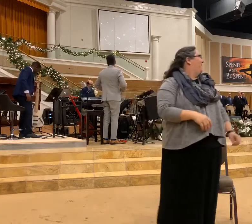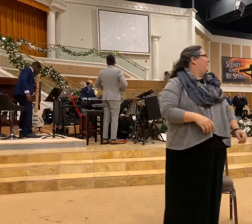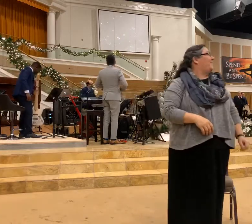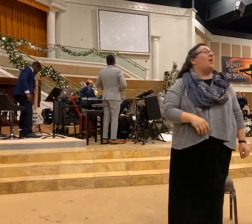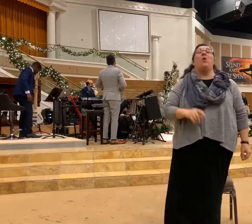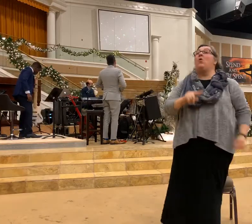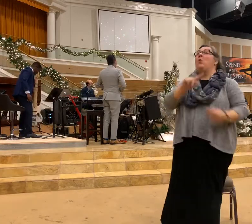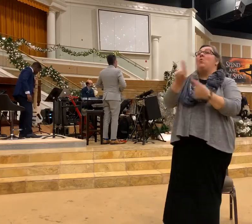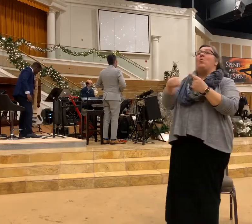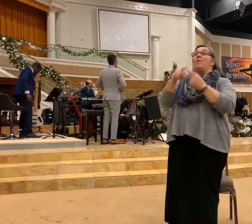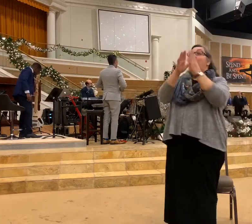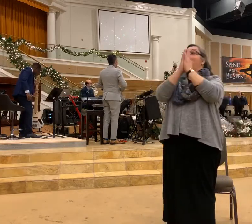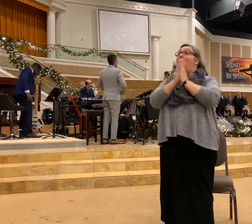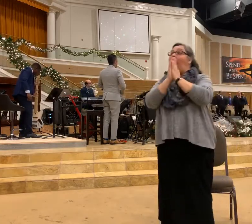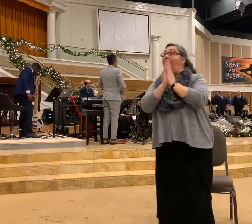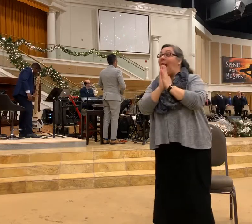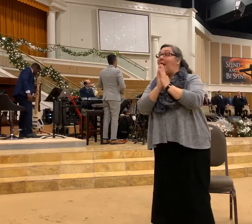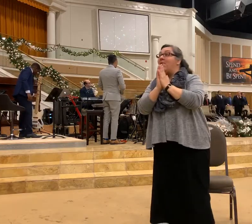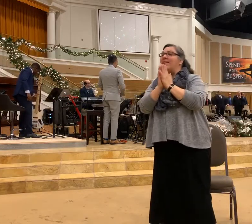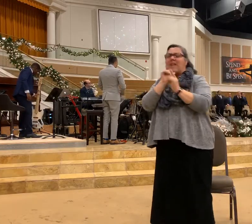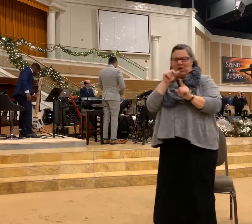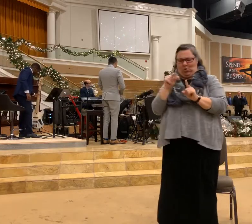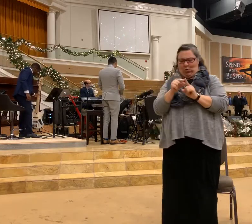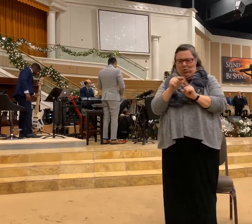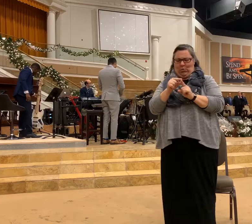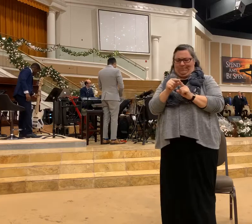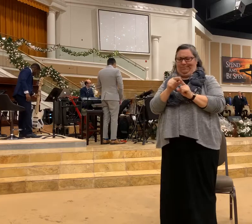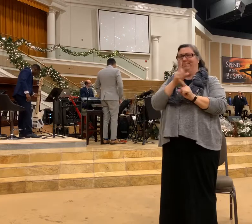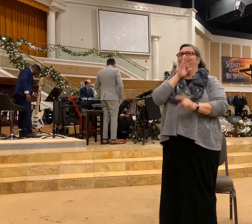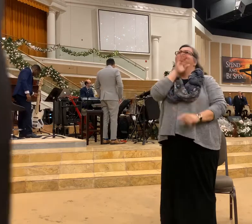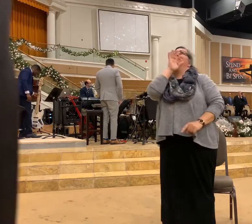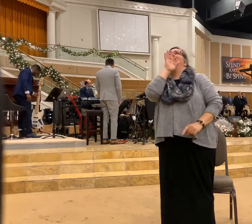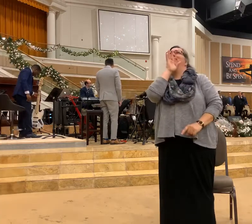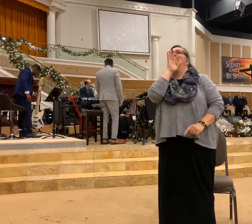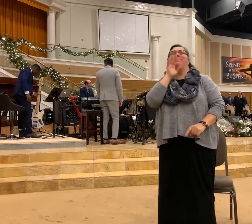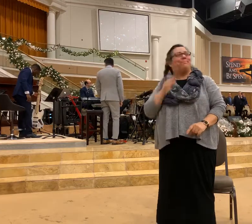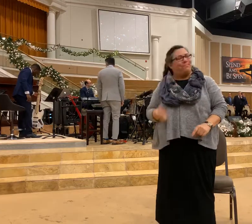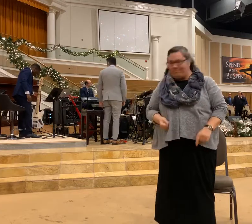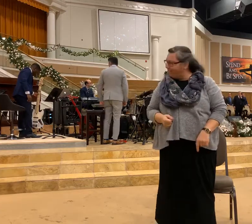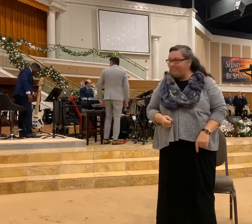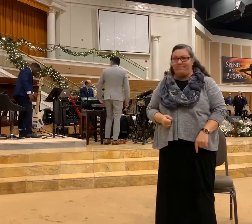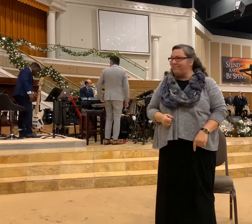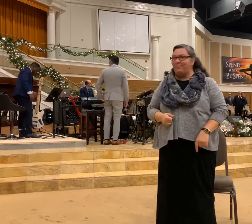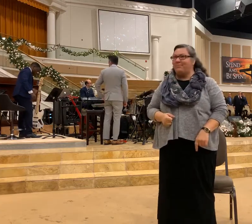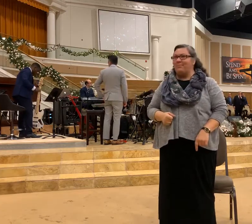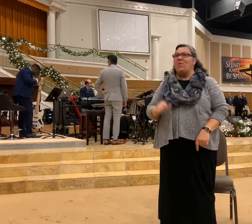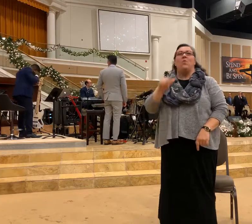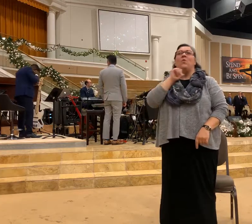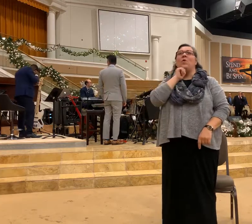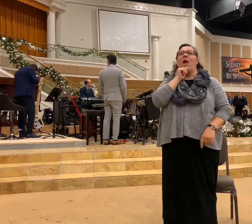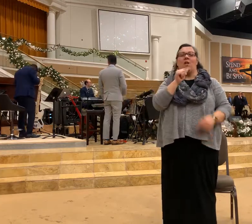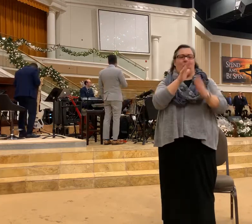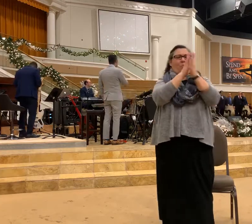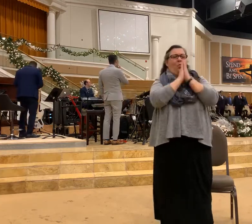When we pray, we're not just giving words. We're not just bringing an offering to an